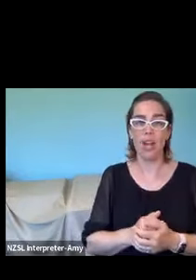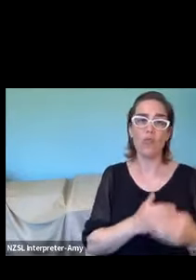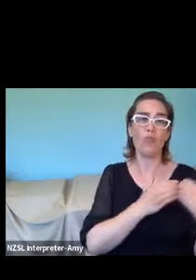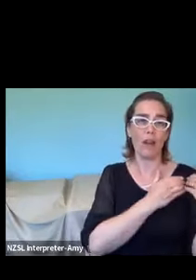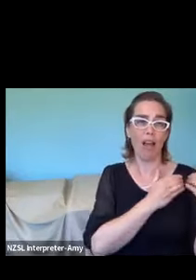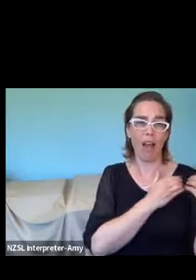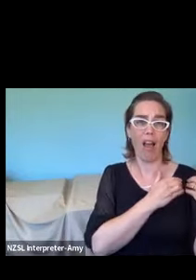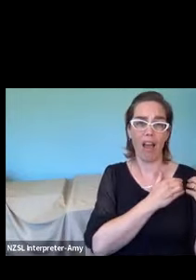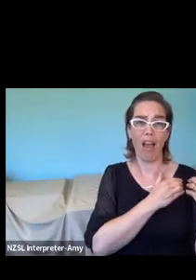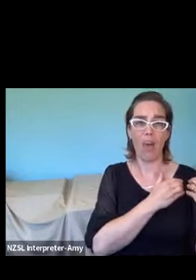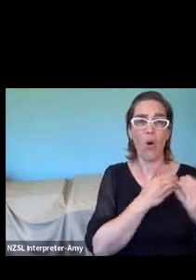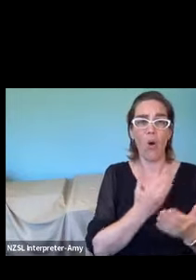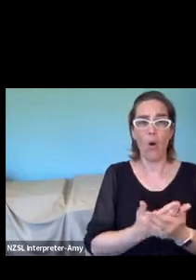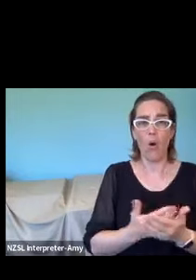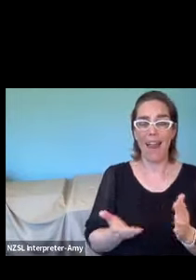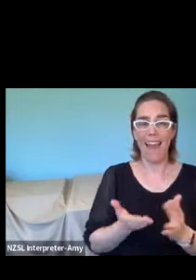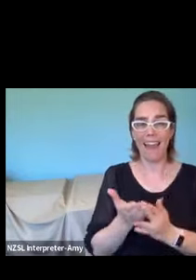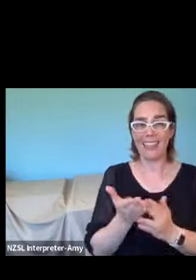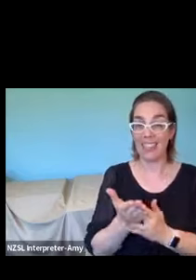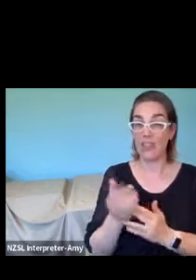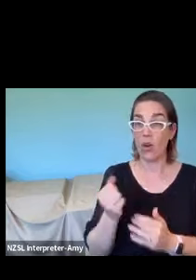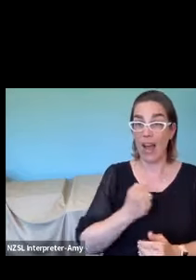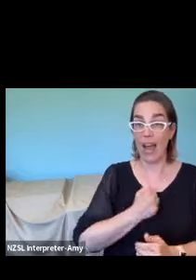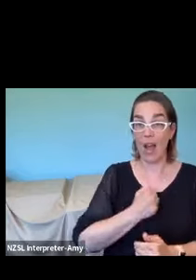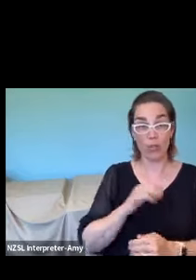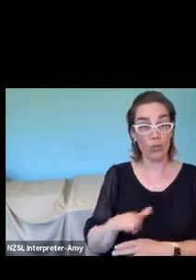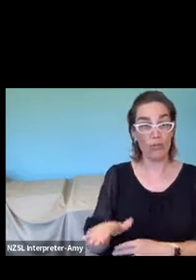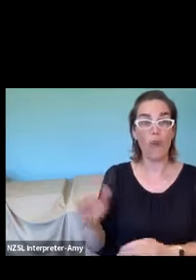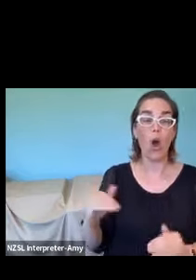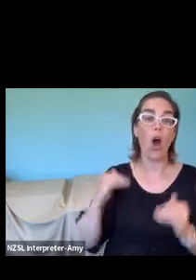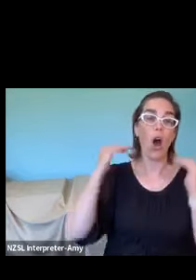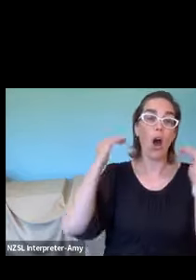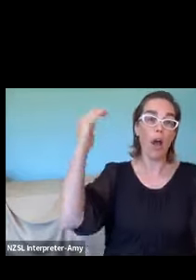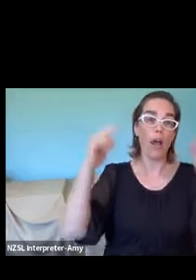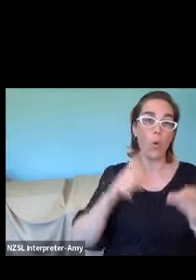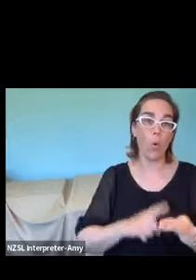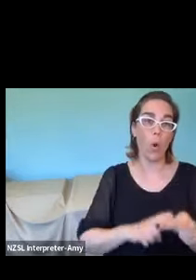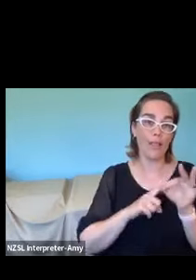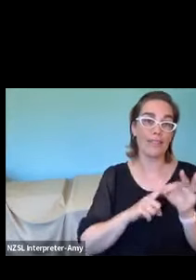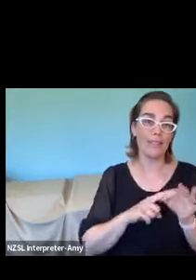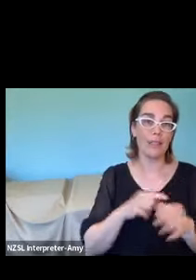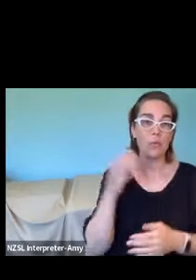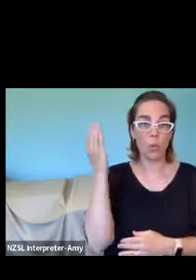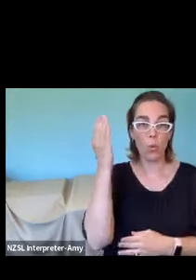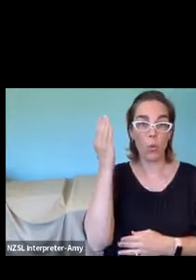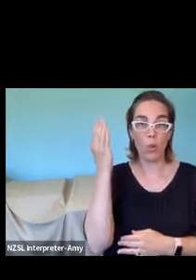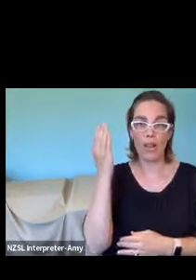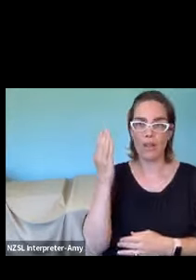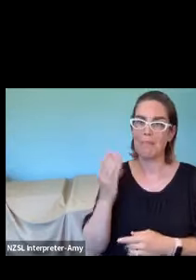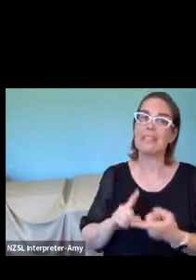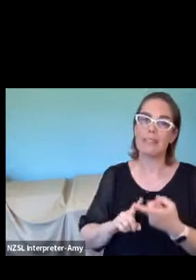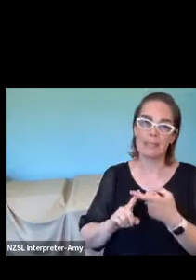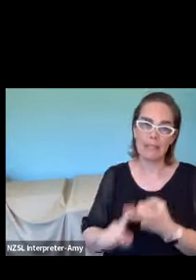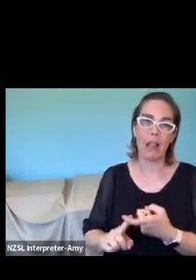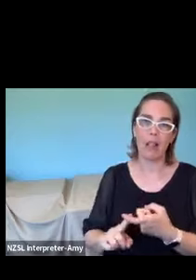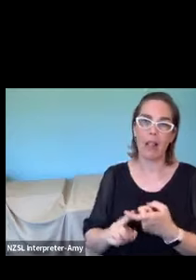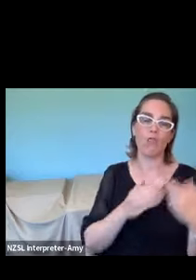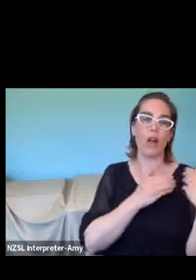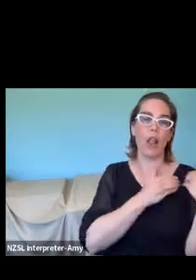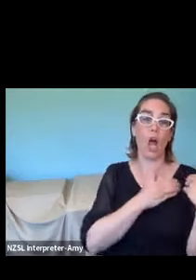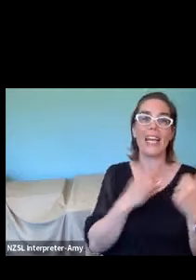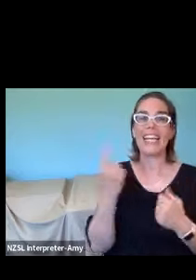our children to high quality schooling is very reliant still on individual schools,